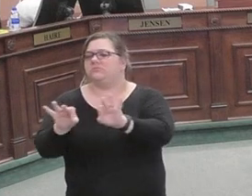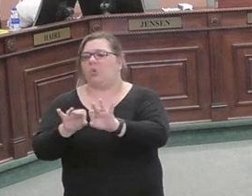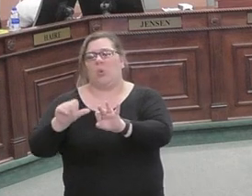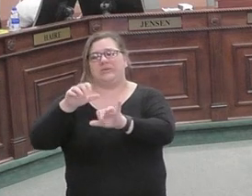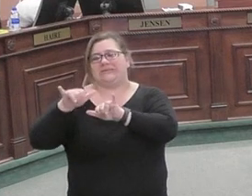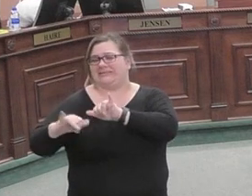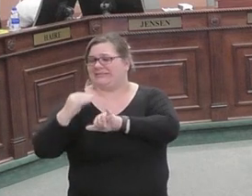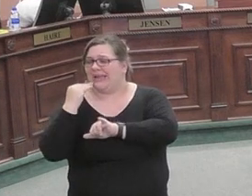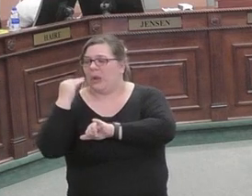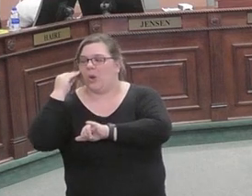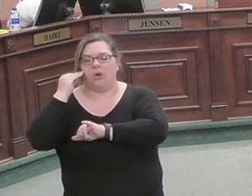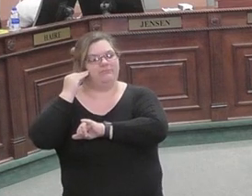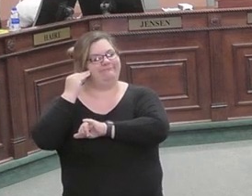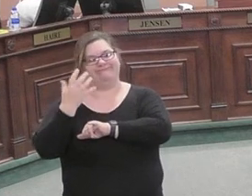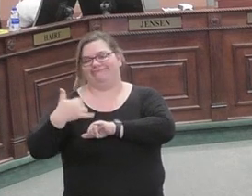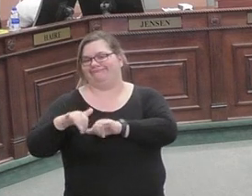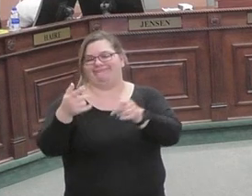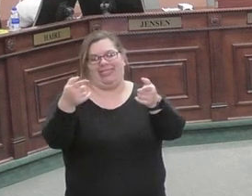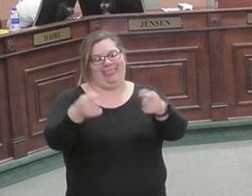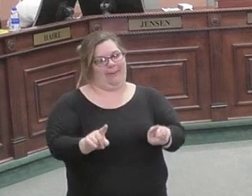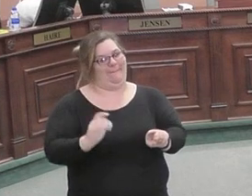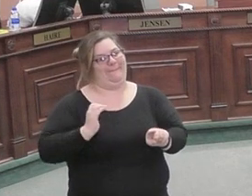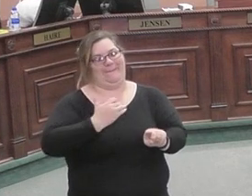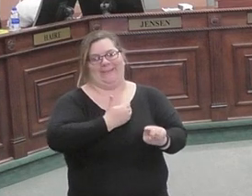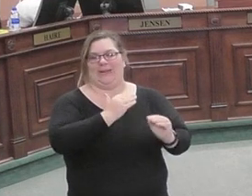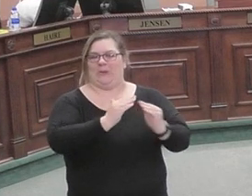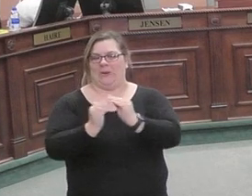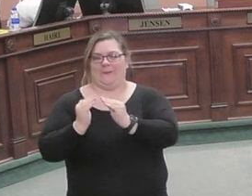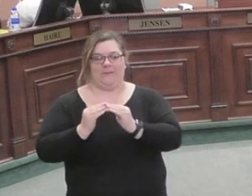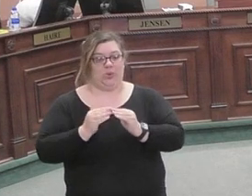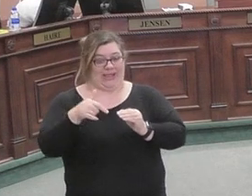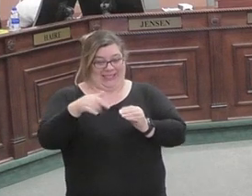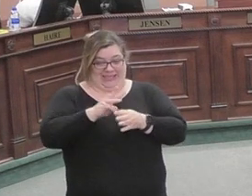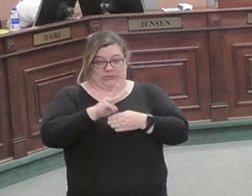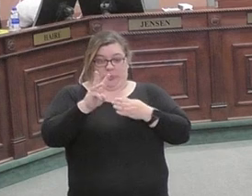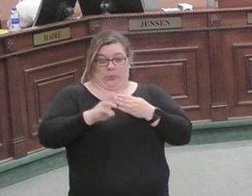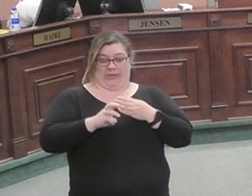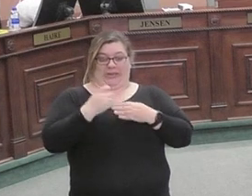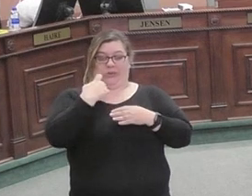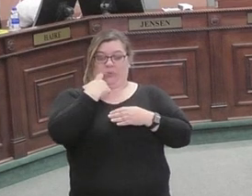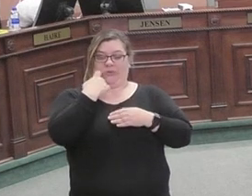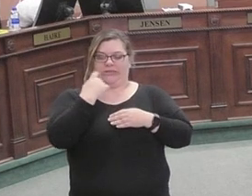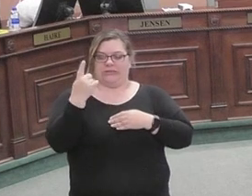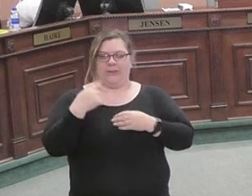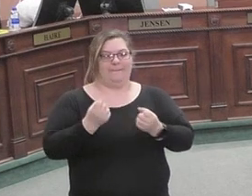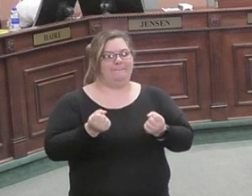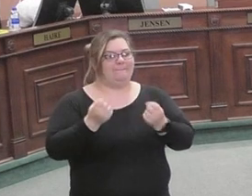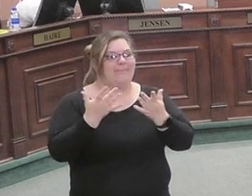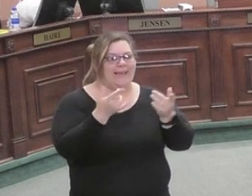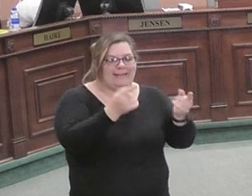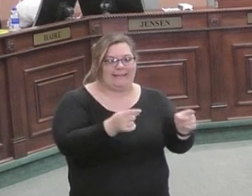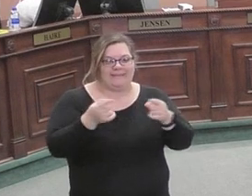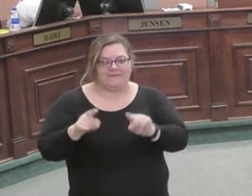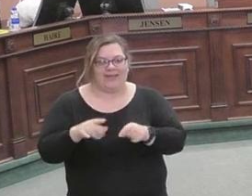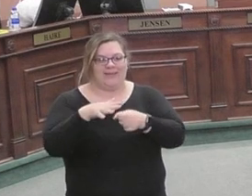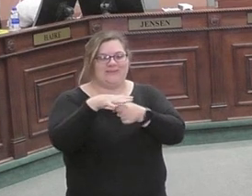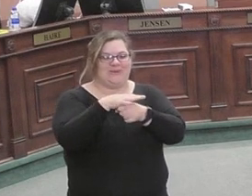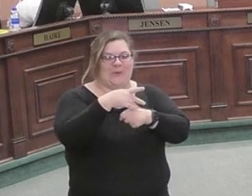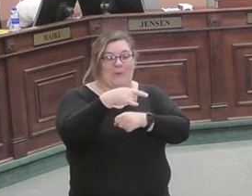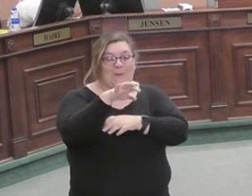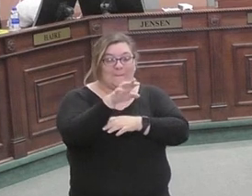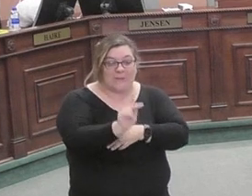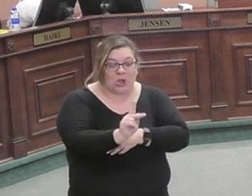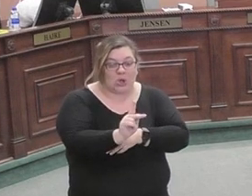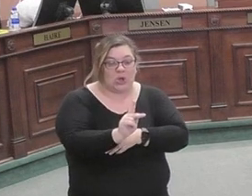And it's happening in our community. This weekend, there were a number of events at some of the local parks,